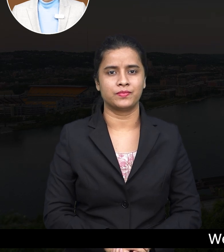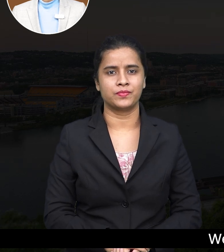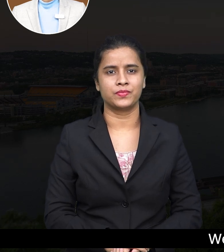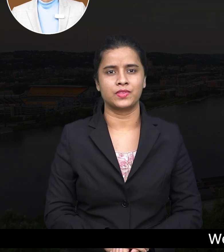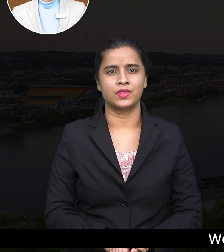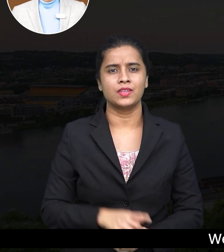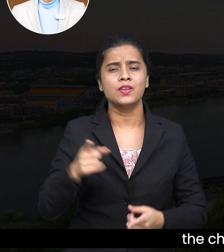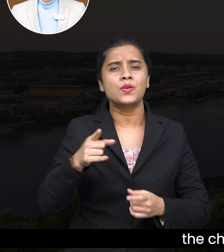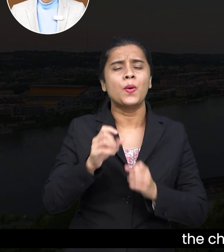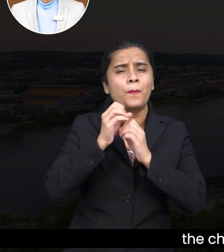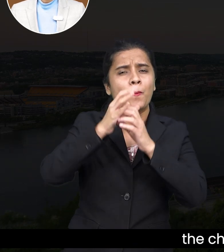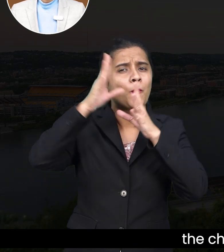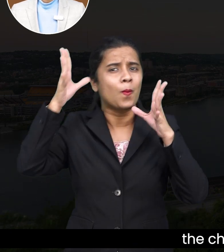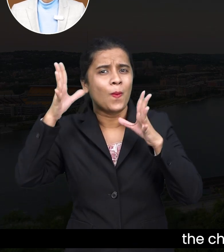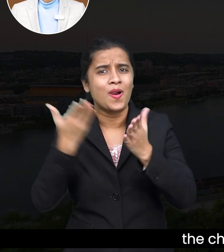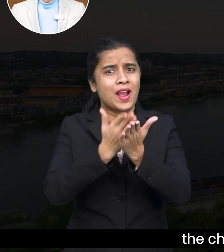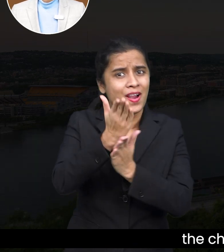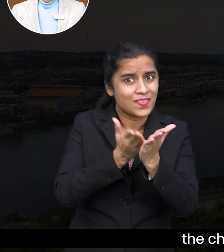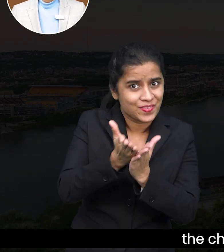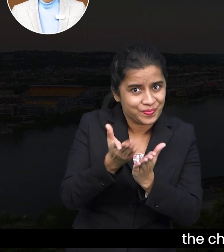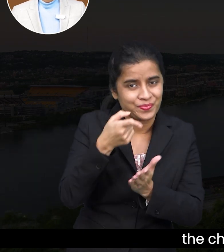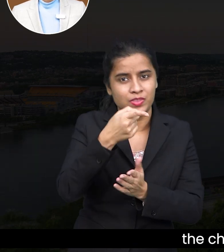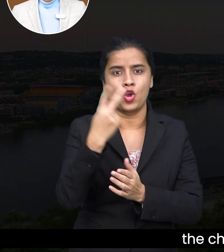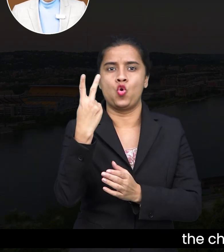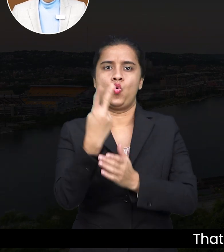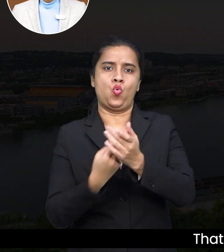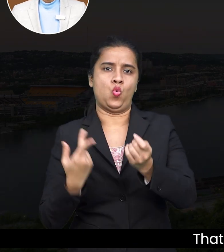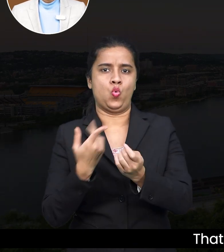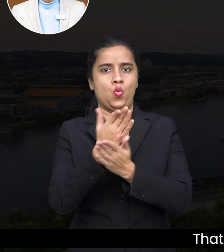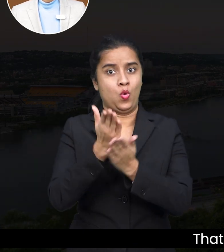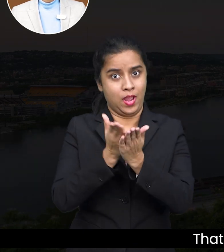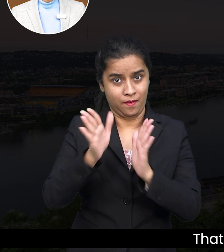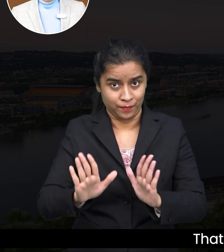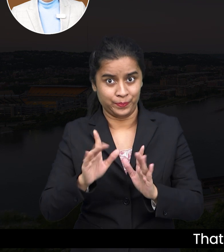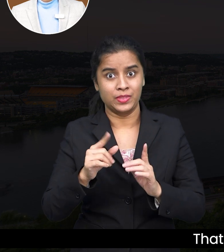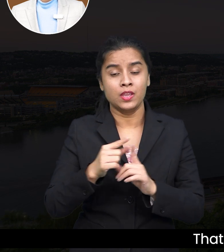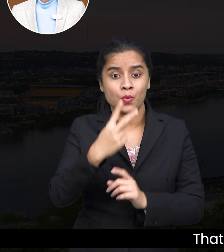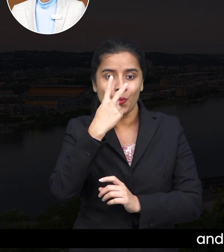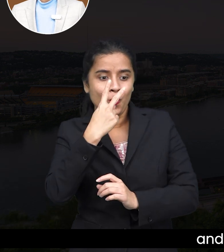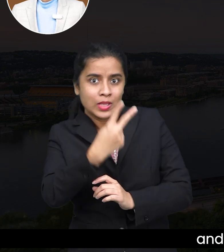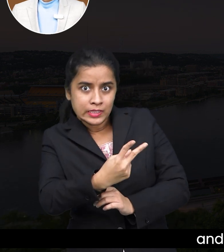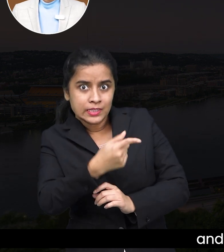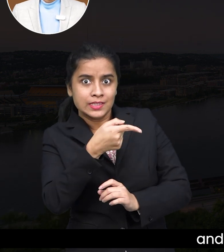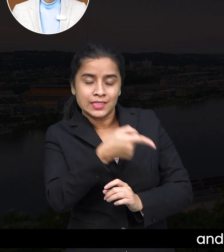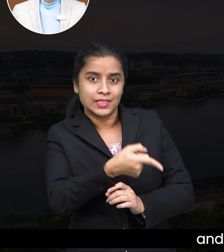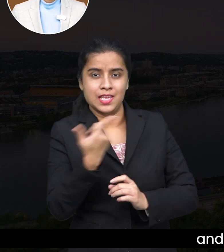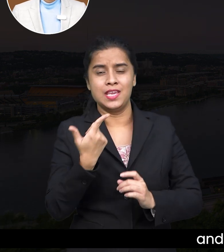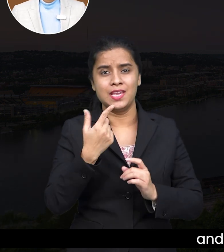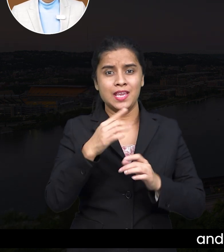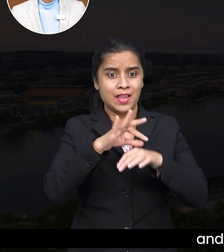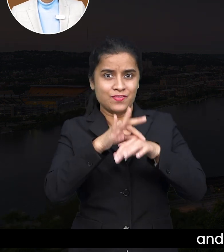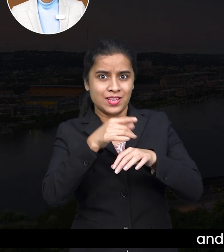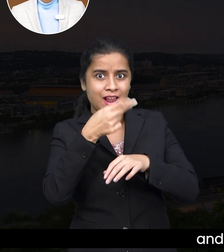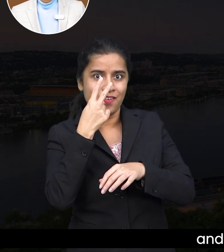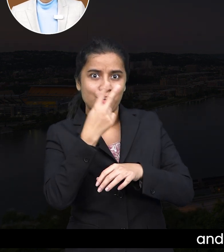We broadly classify the changes into two types, that is, physical change and chemical change.